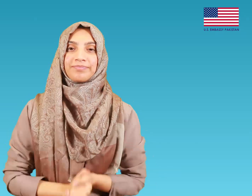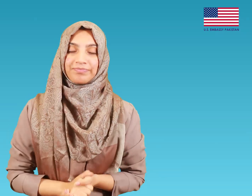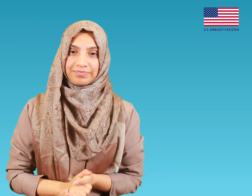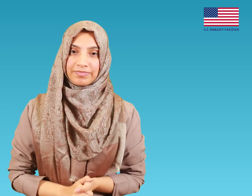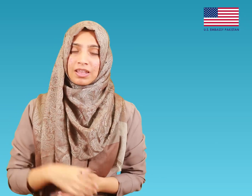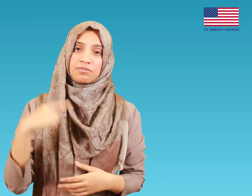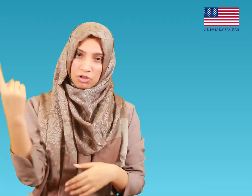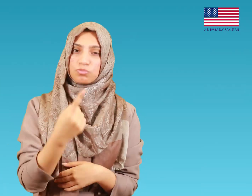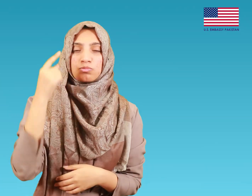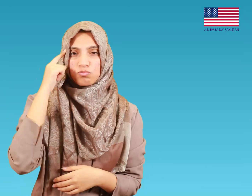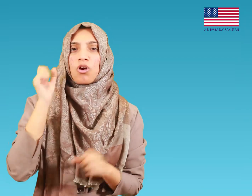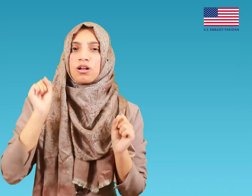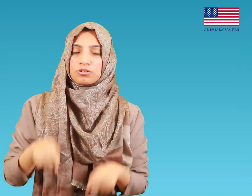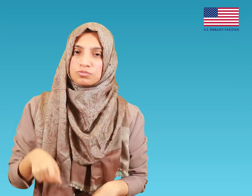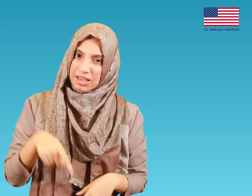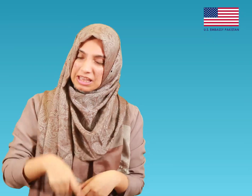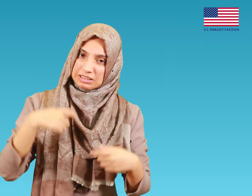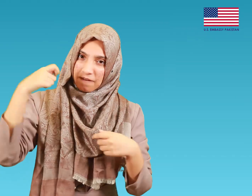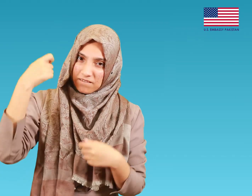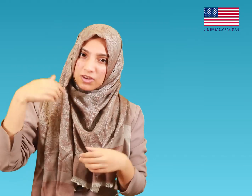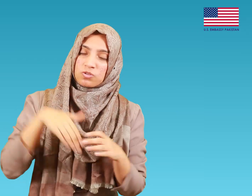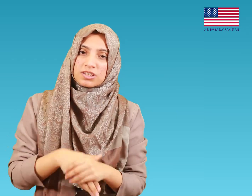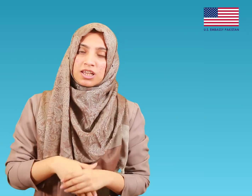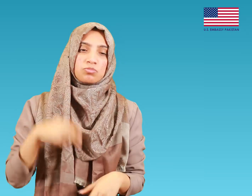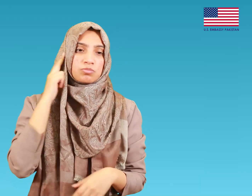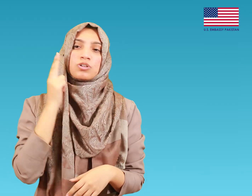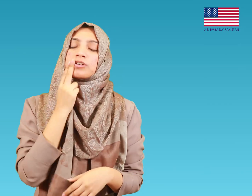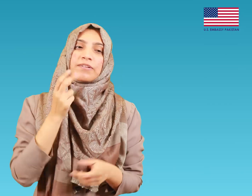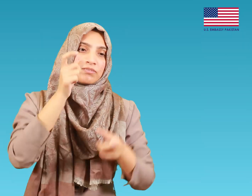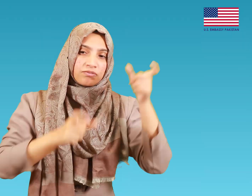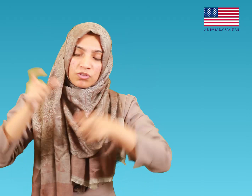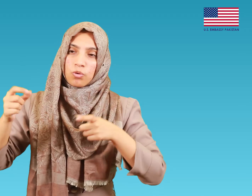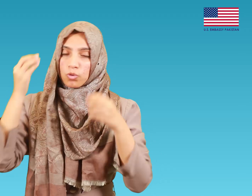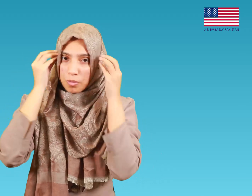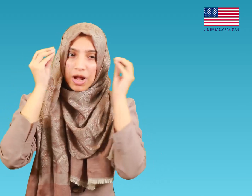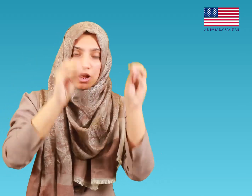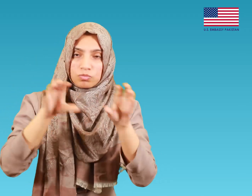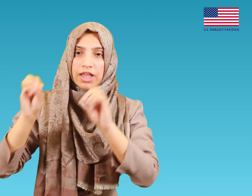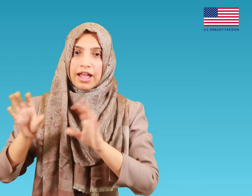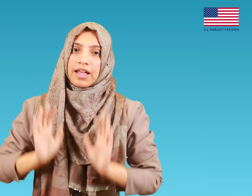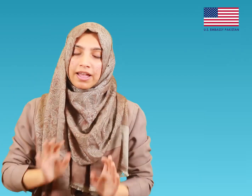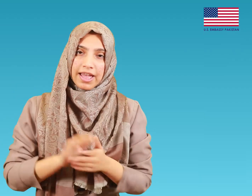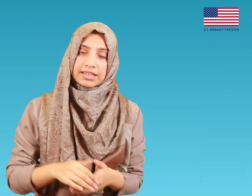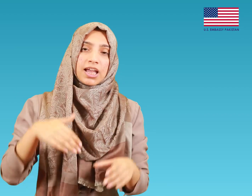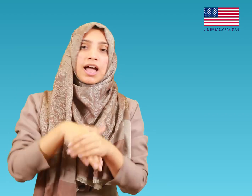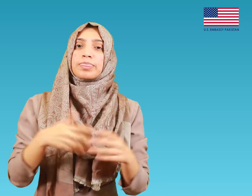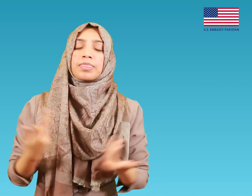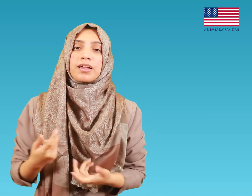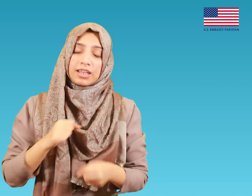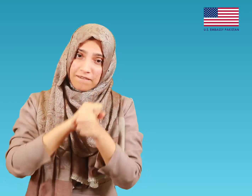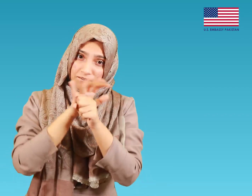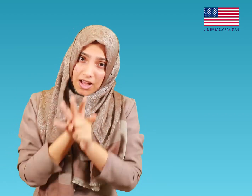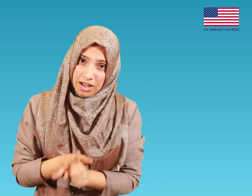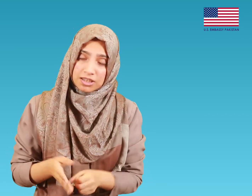As you know, in this video series, we try to educate the deaf community about the dangers of COVID and relay information about the virus that